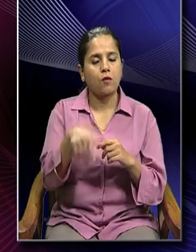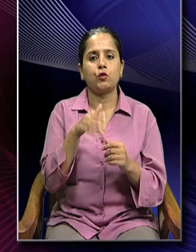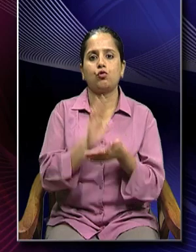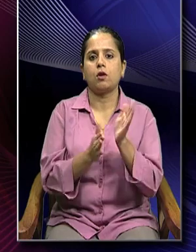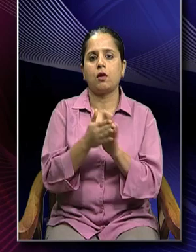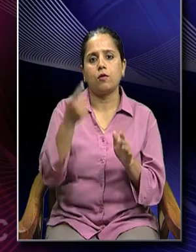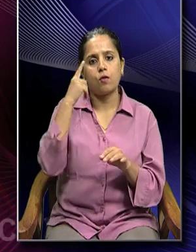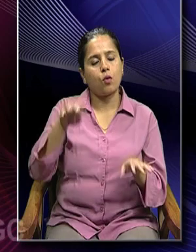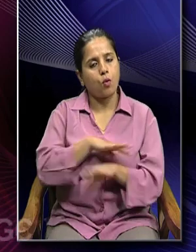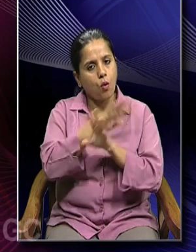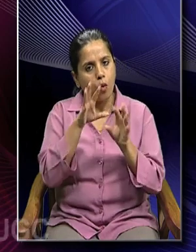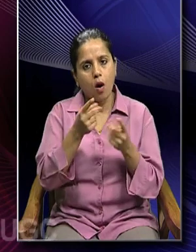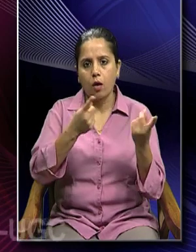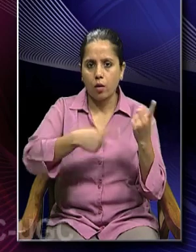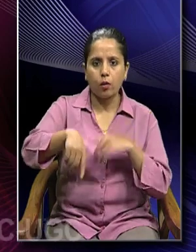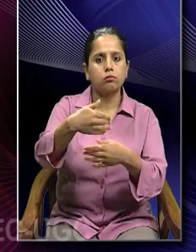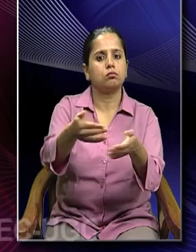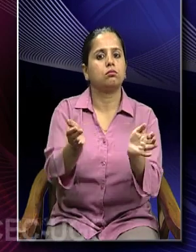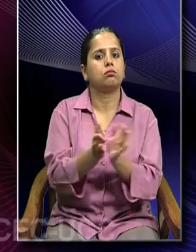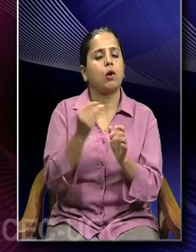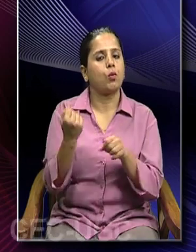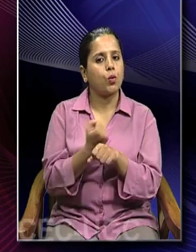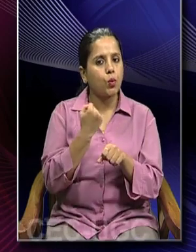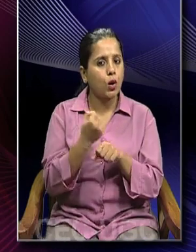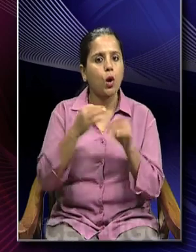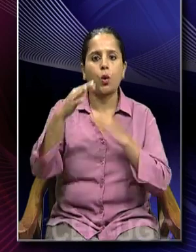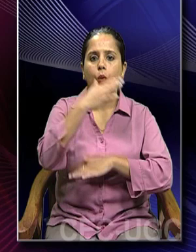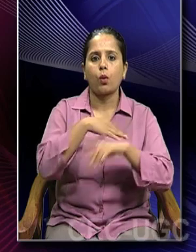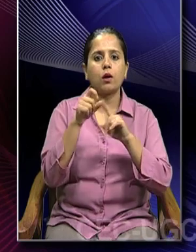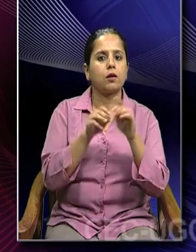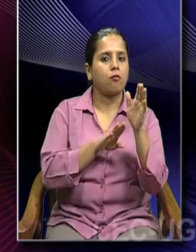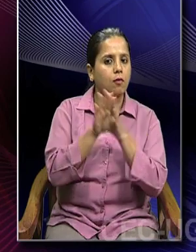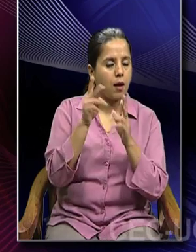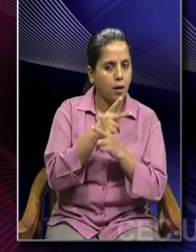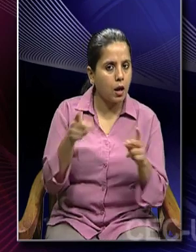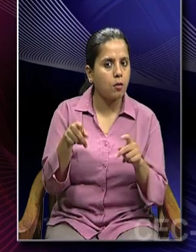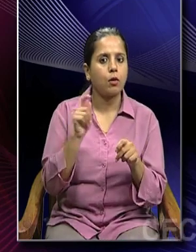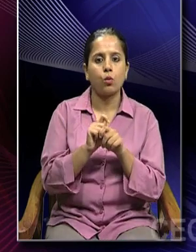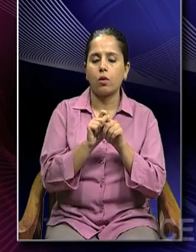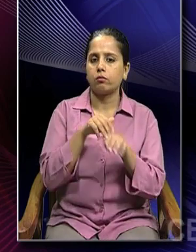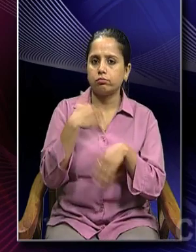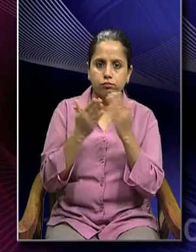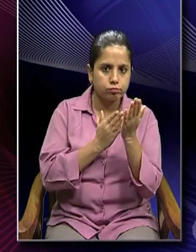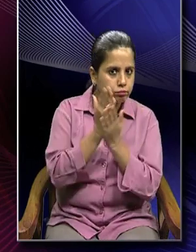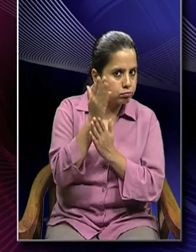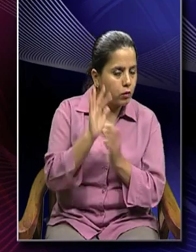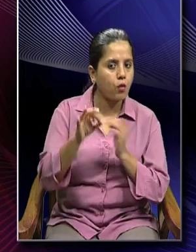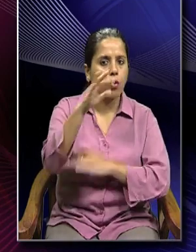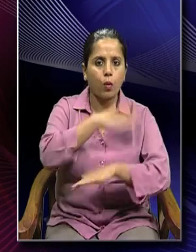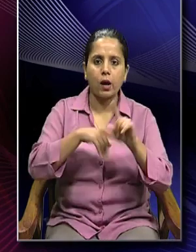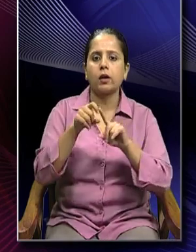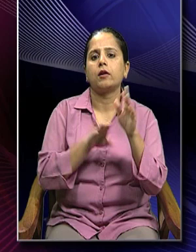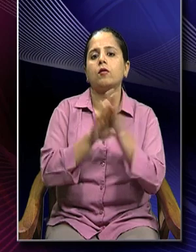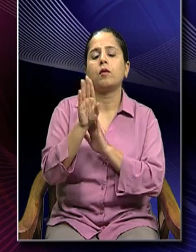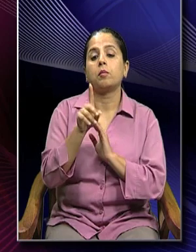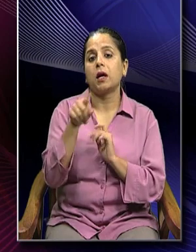the entire fraternity who is working into the organizational development, who is working in the field of organizational development.